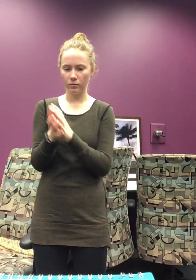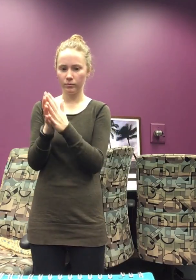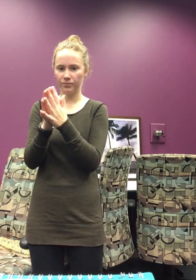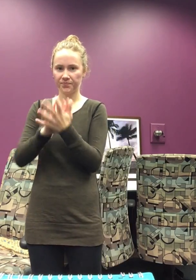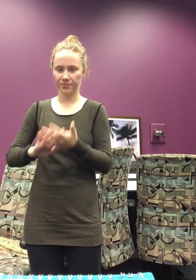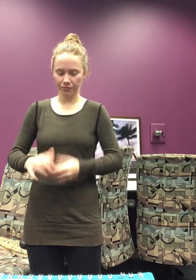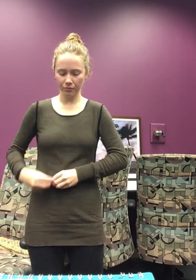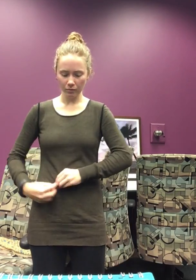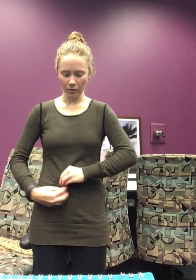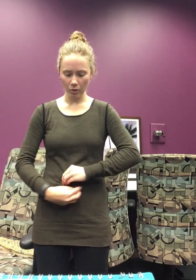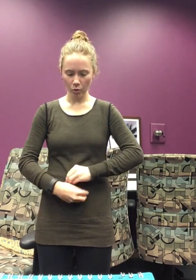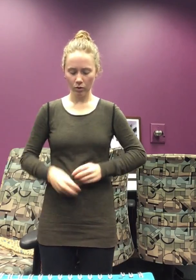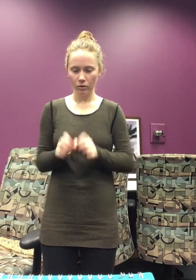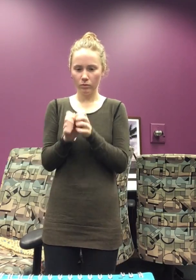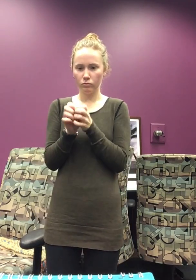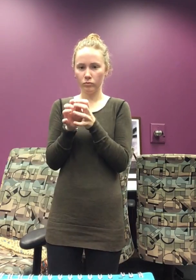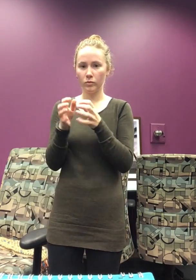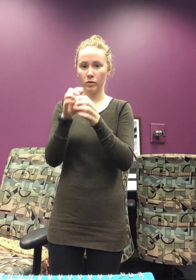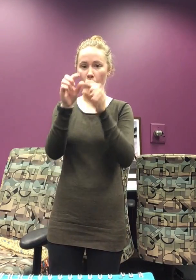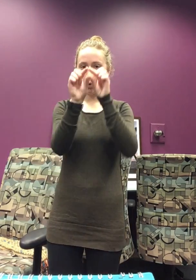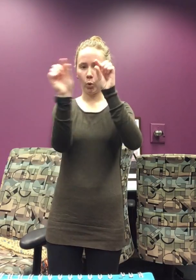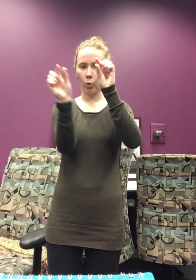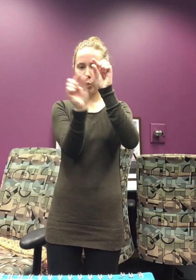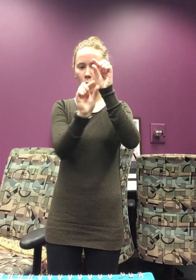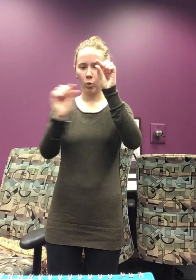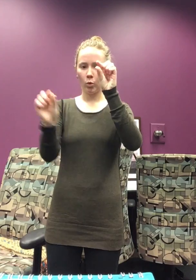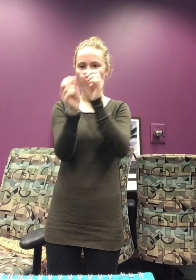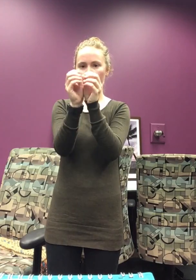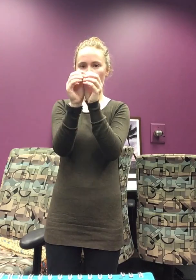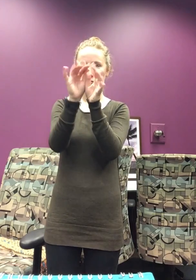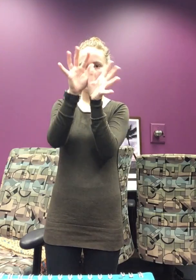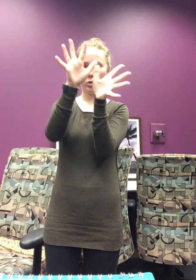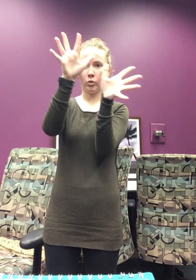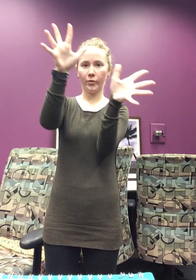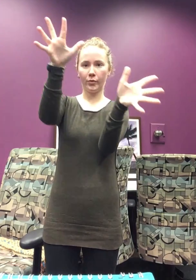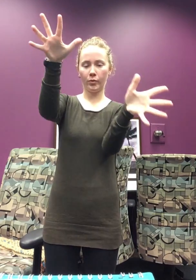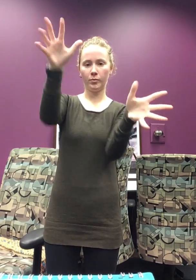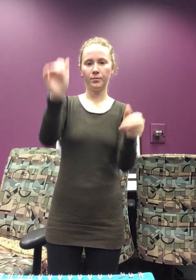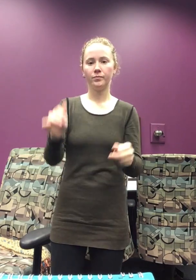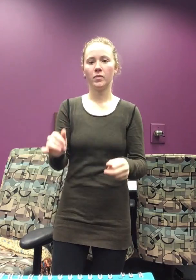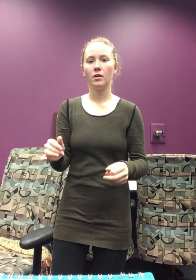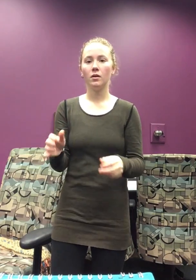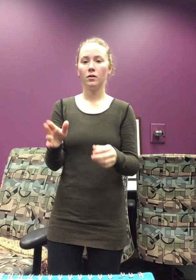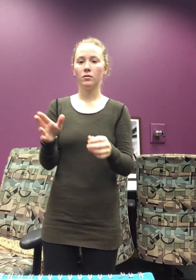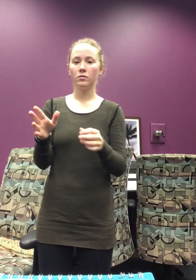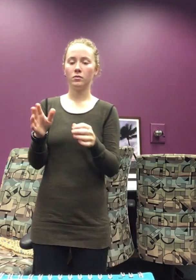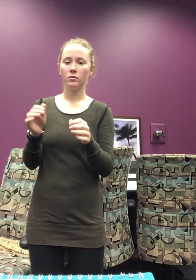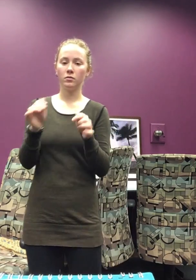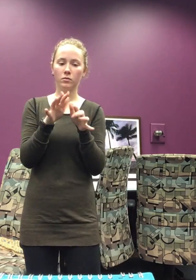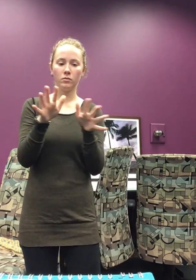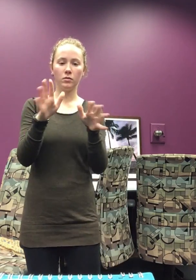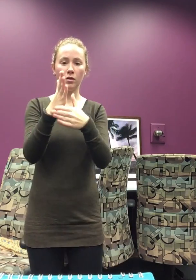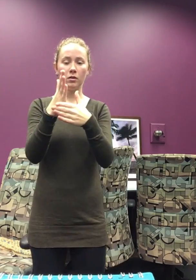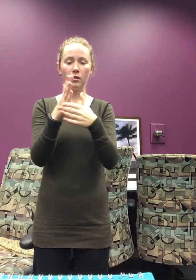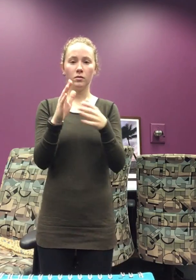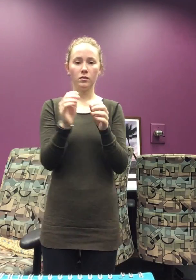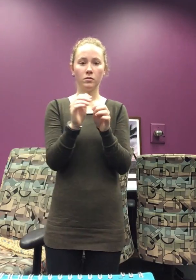intestines and go out into the bloodstream that delivers all those nutrients to our bodies. And that's why you can be